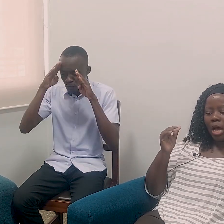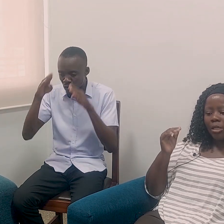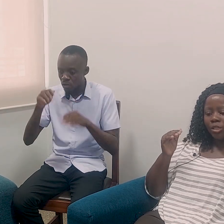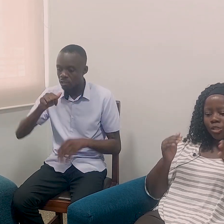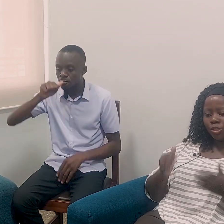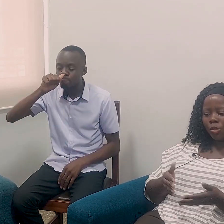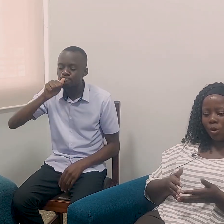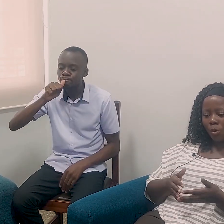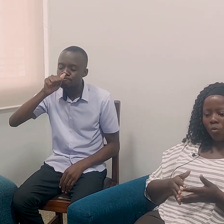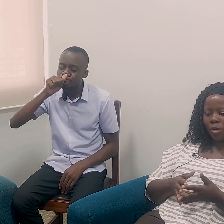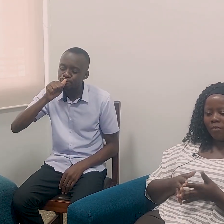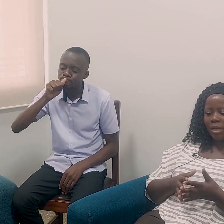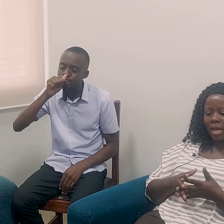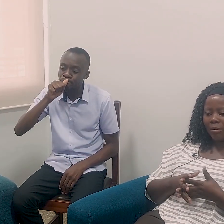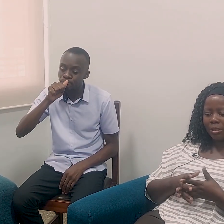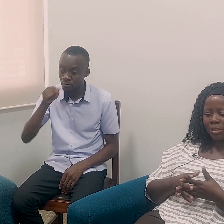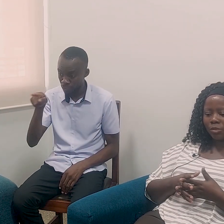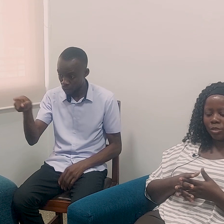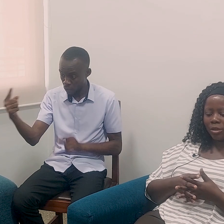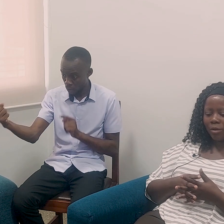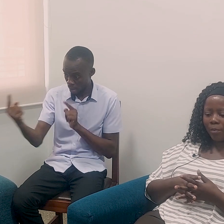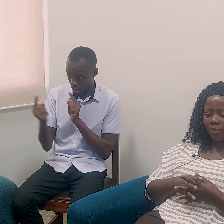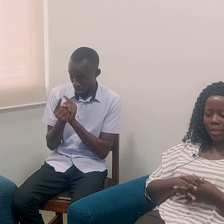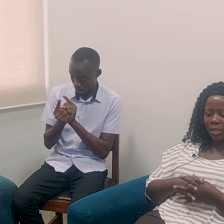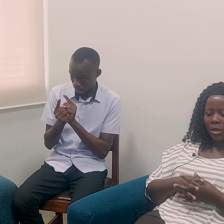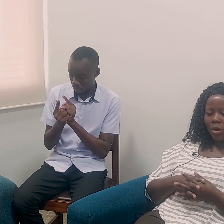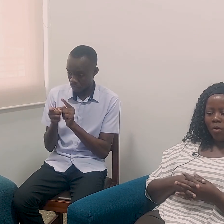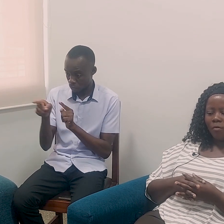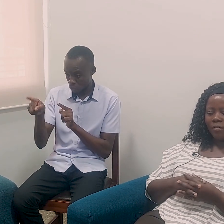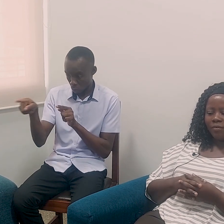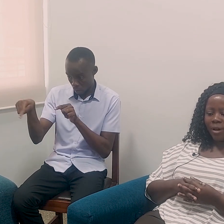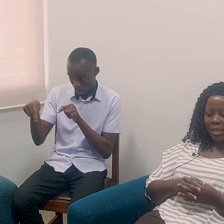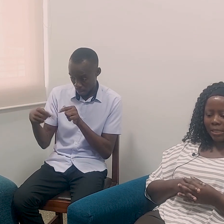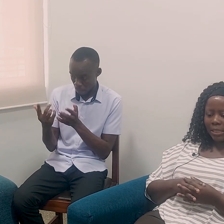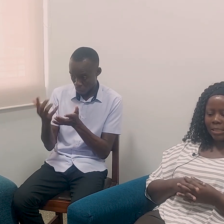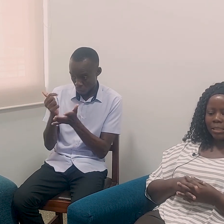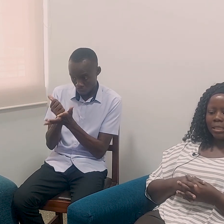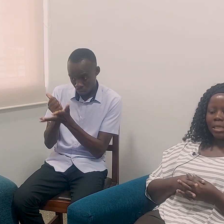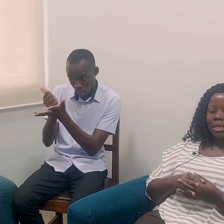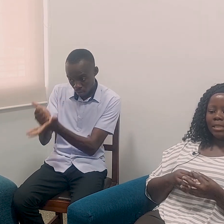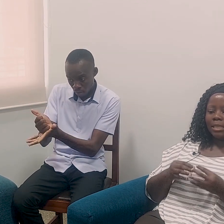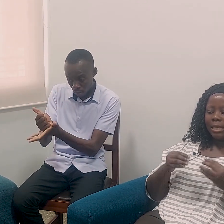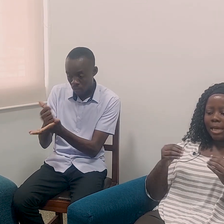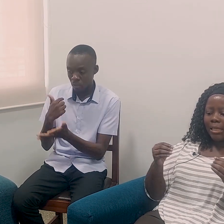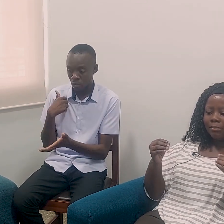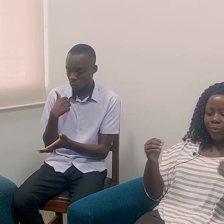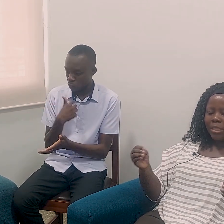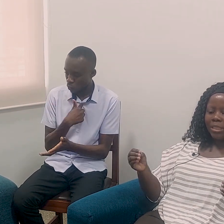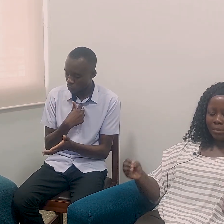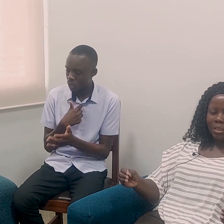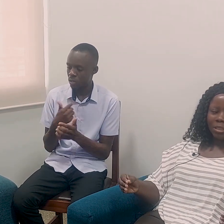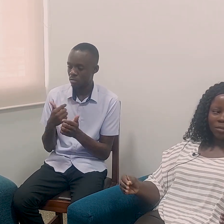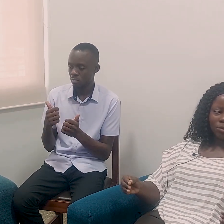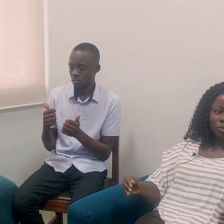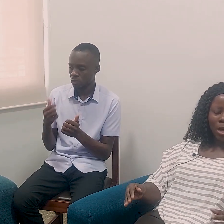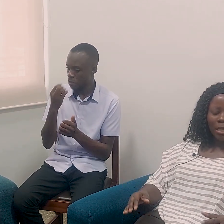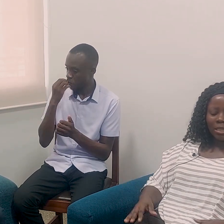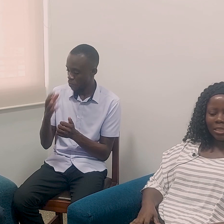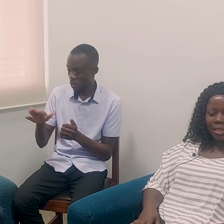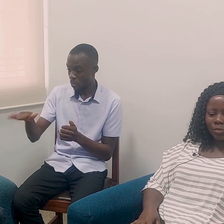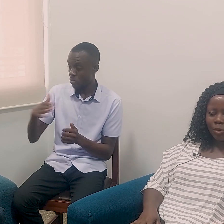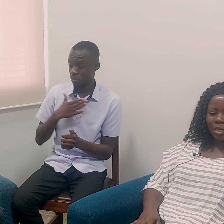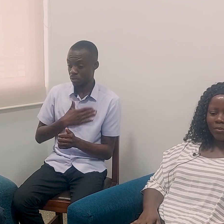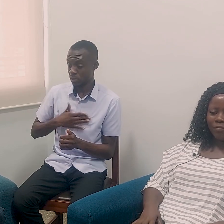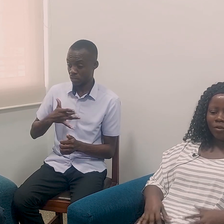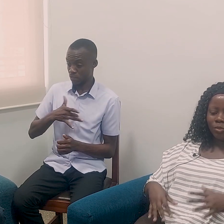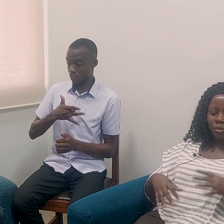to assure whoever comes to therapy of the fact that they can be themselves. So I think